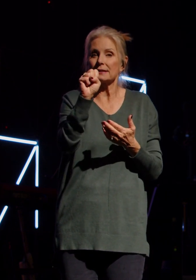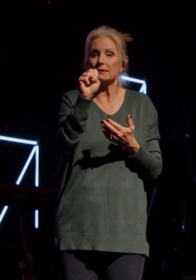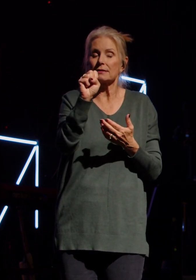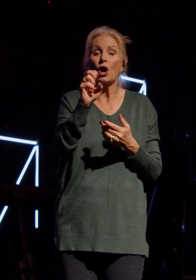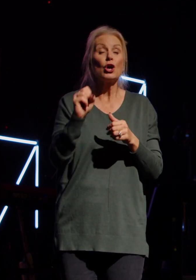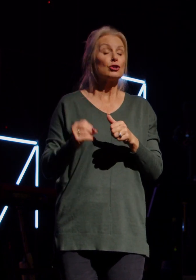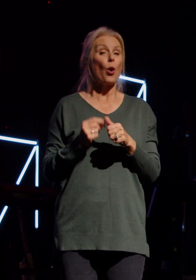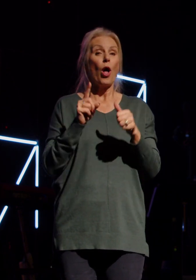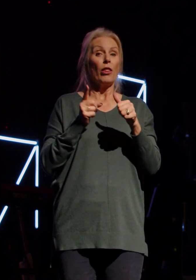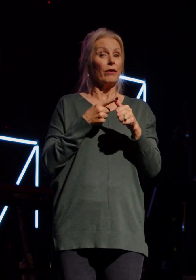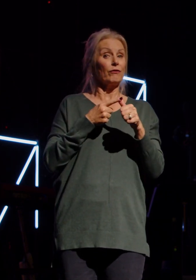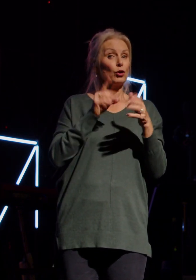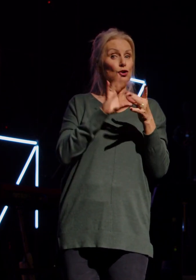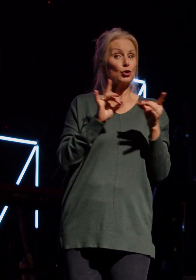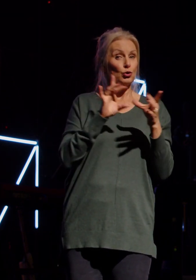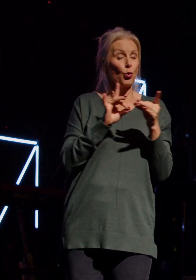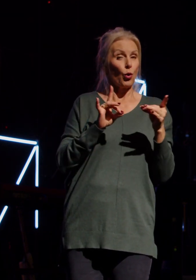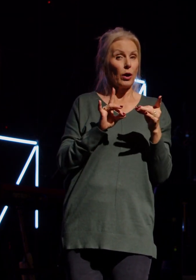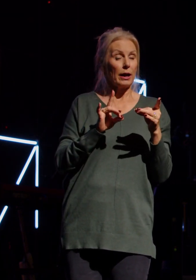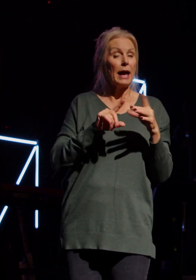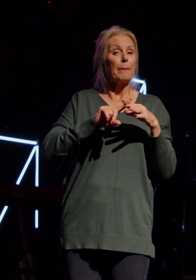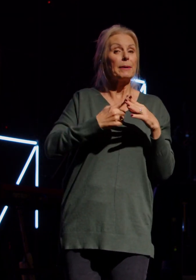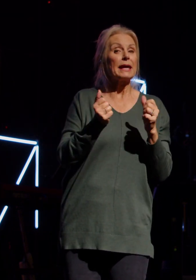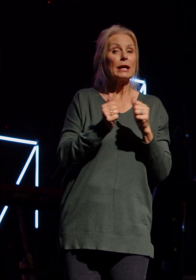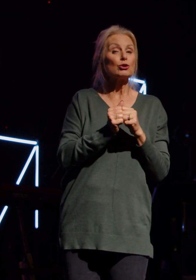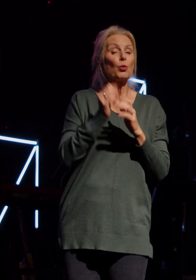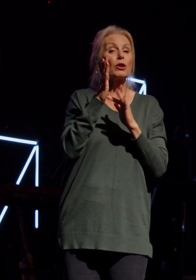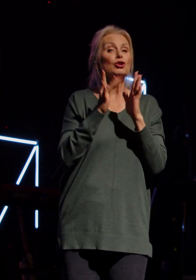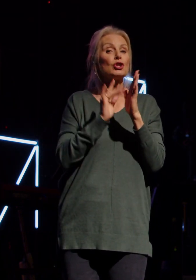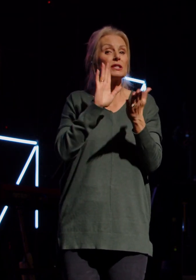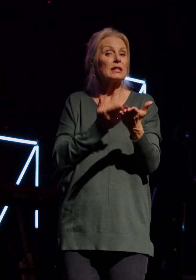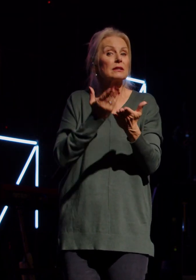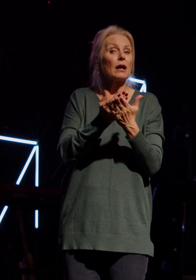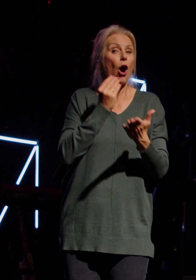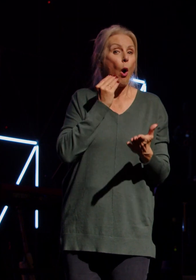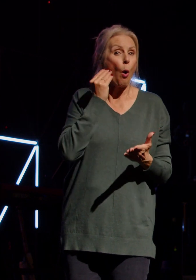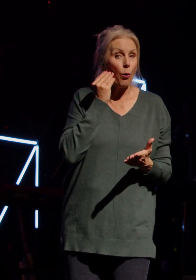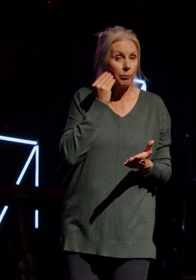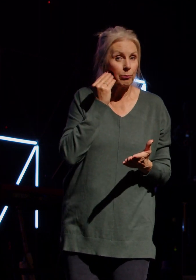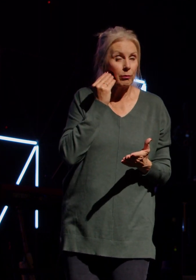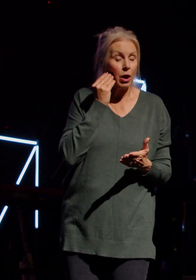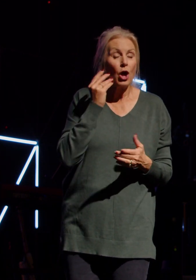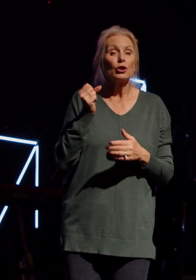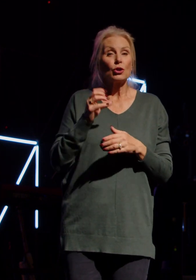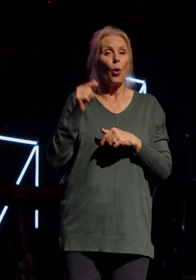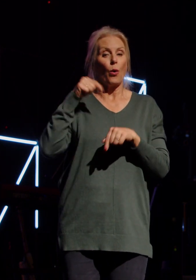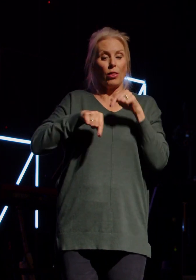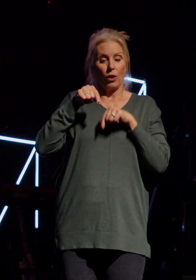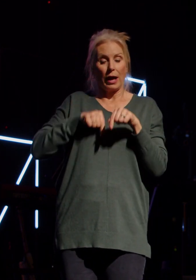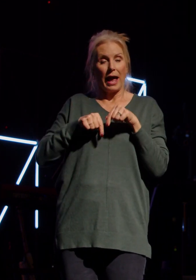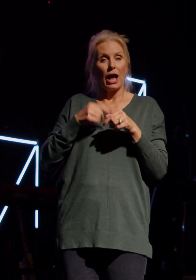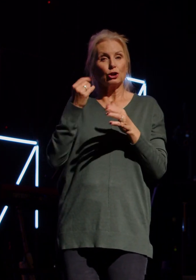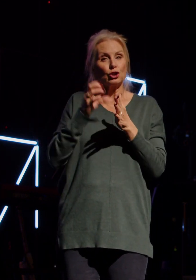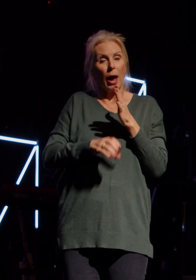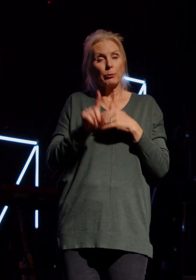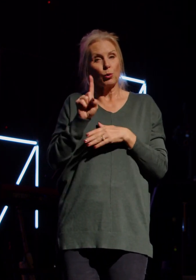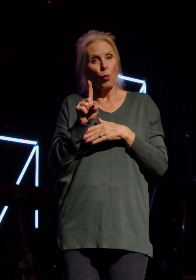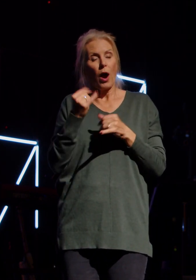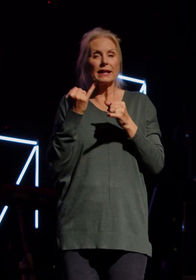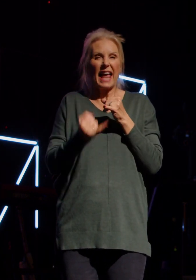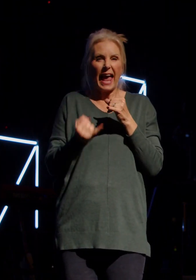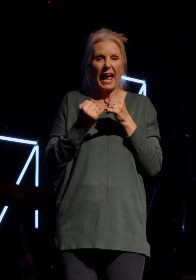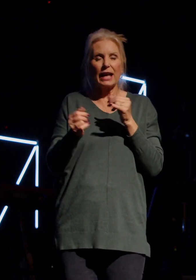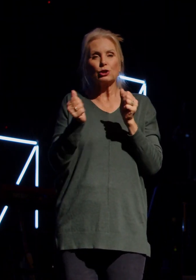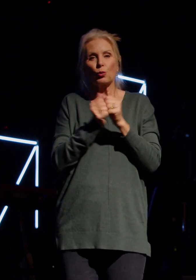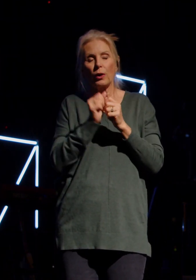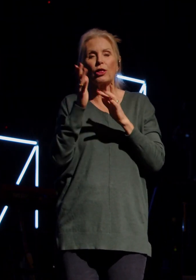home. If you remember back to October and November, the story, chapter 1 actually ends with Jesus going to different towns